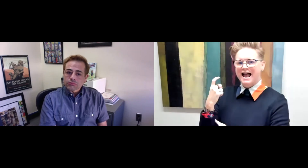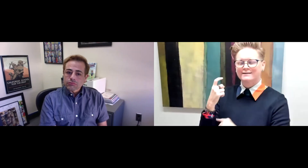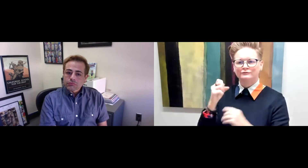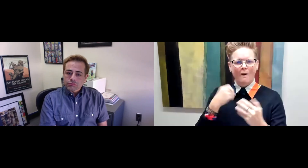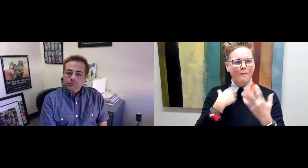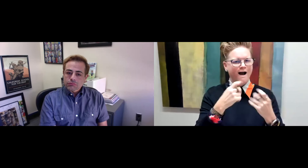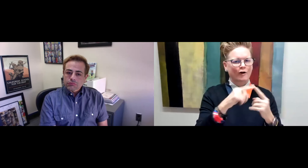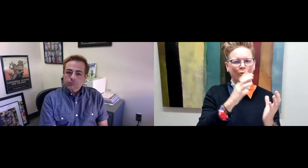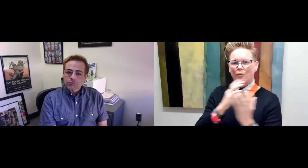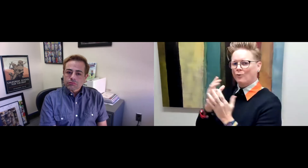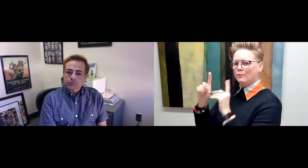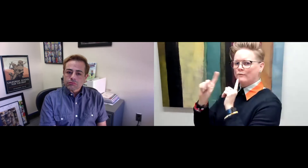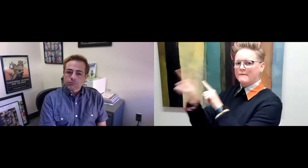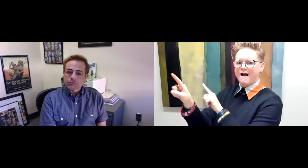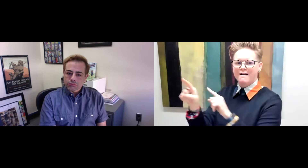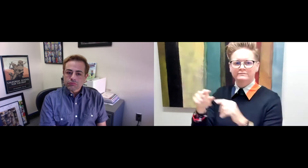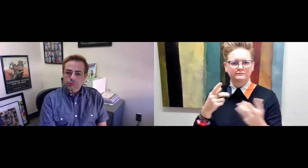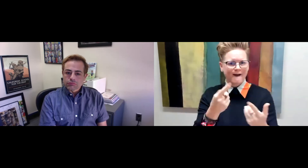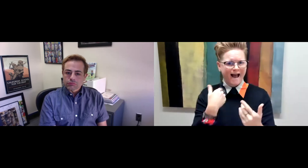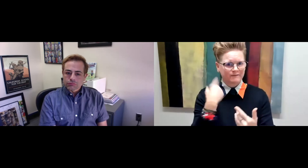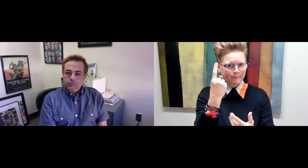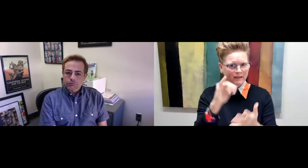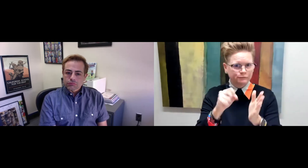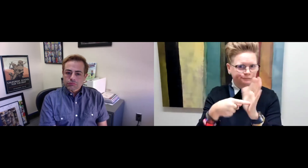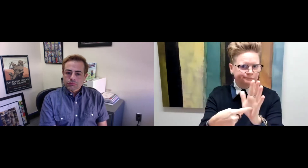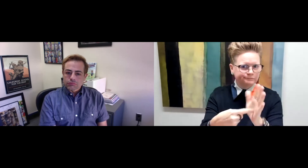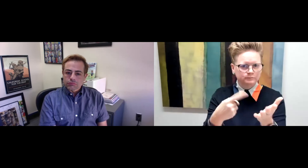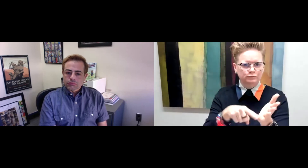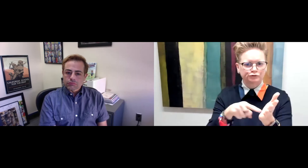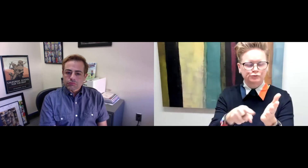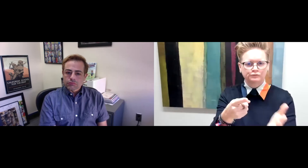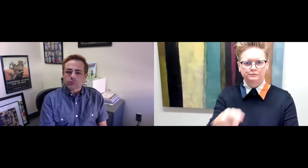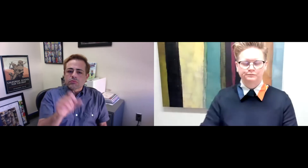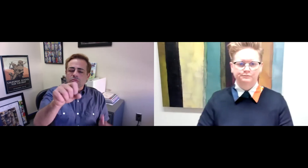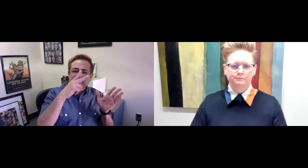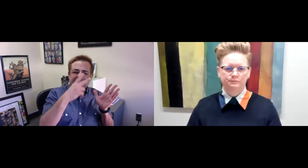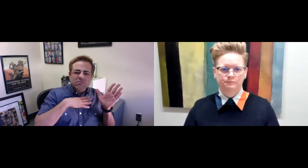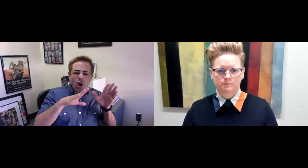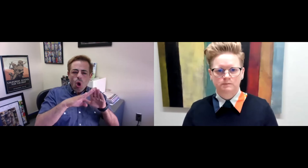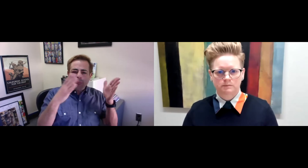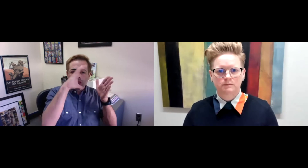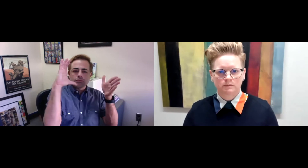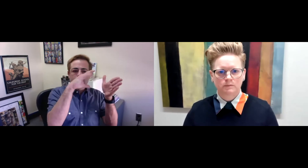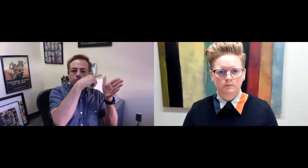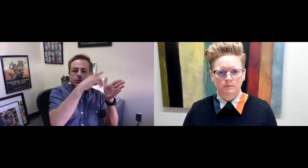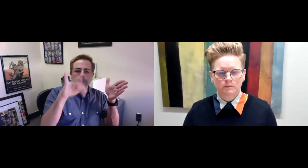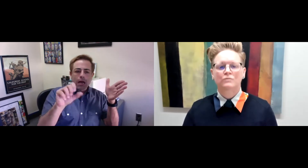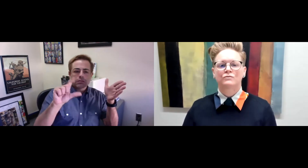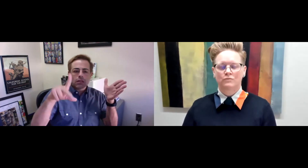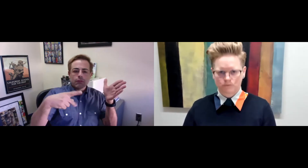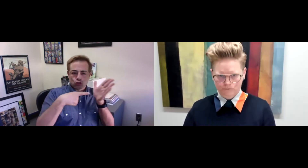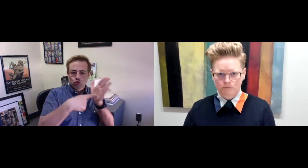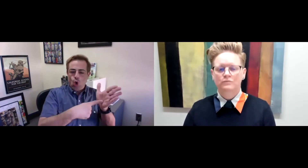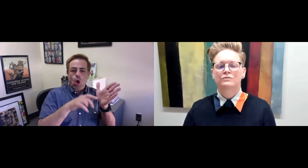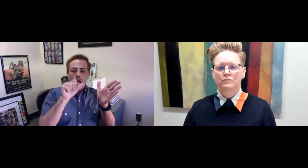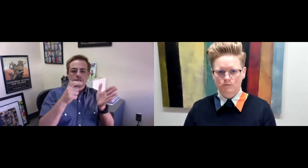English. We had a family ask, so I wanted to respond. Do you have something that will show that research? Yeah, if you